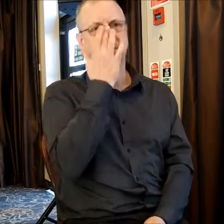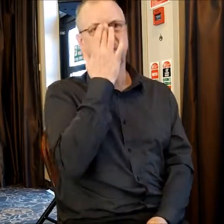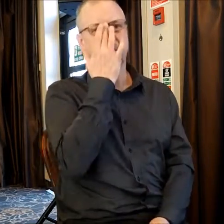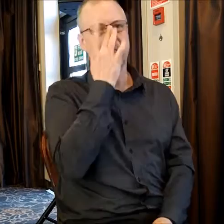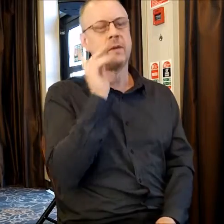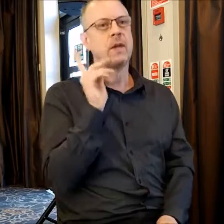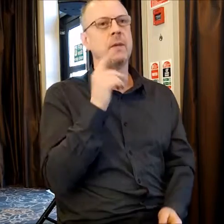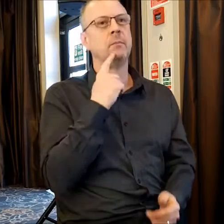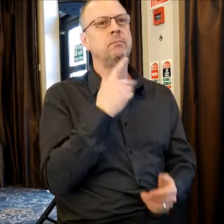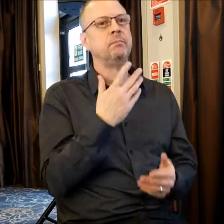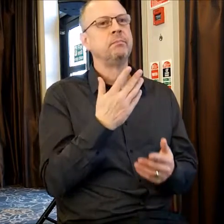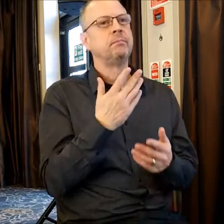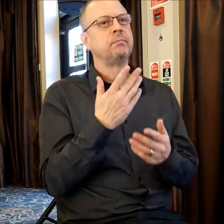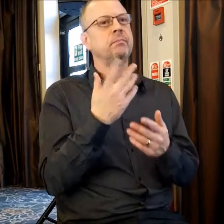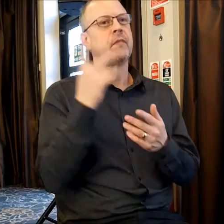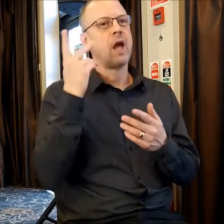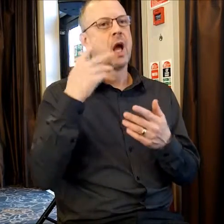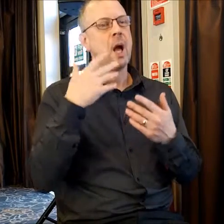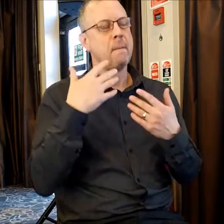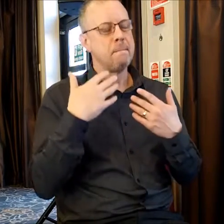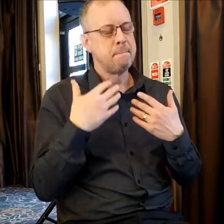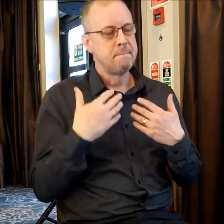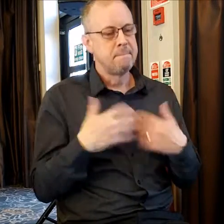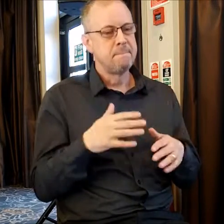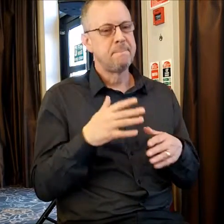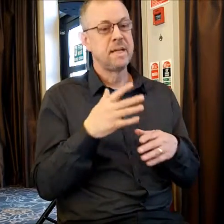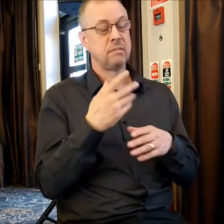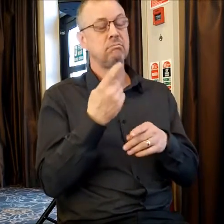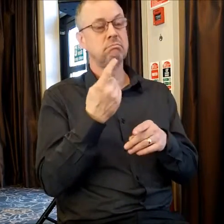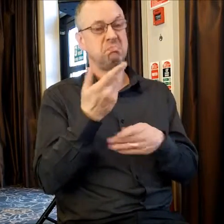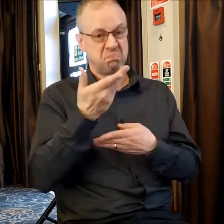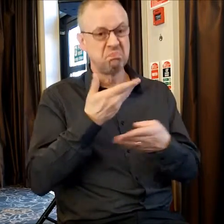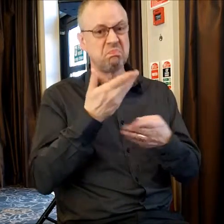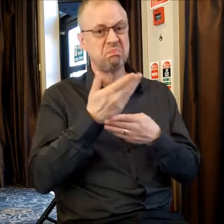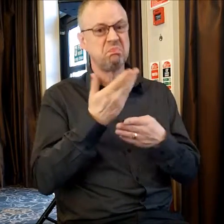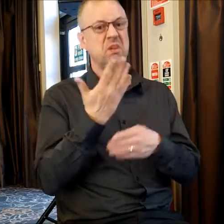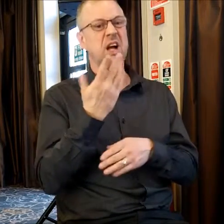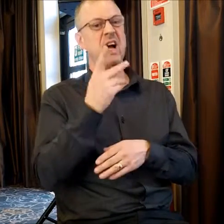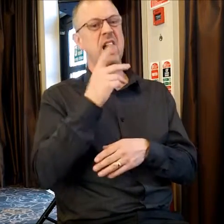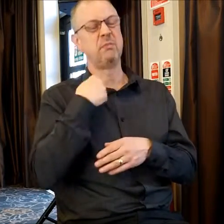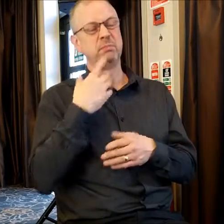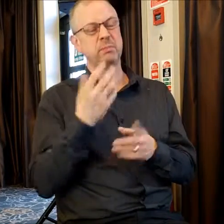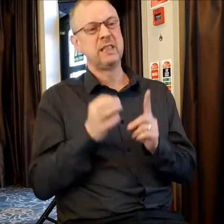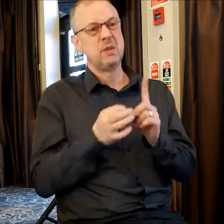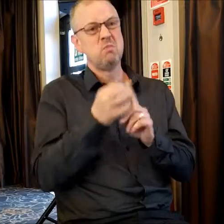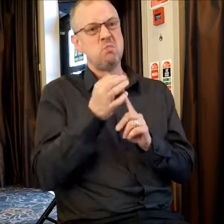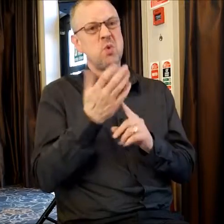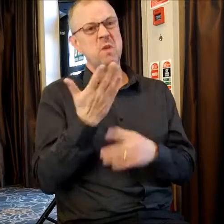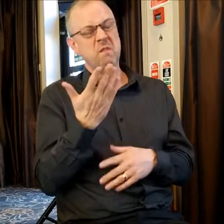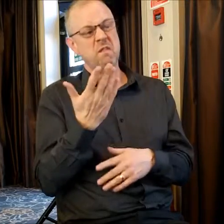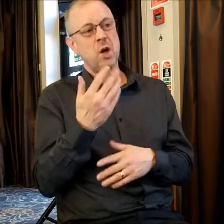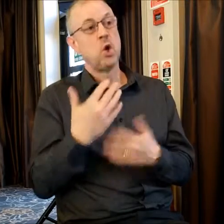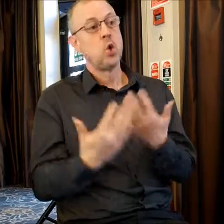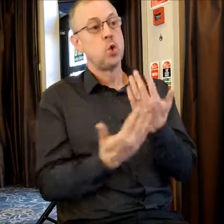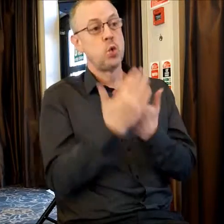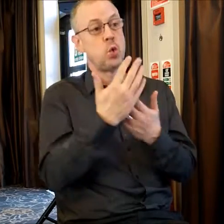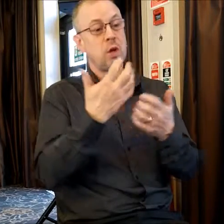But we're making some progress on it. New technologies, we're really trying to, well,